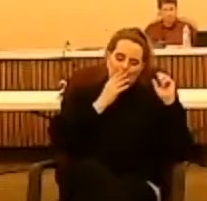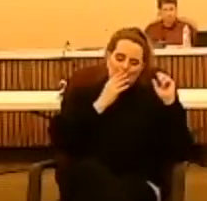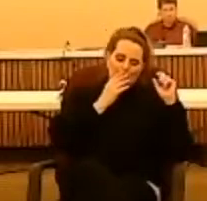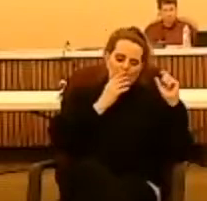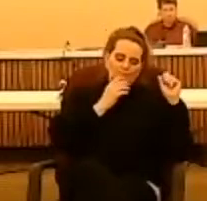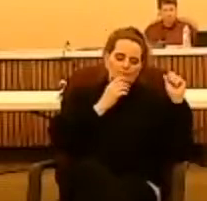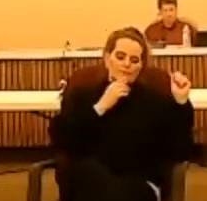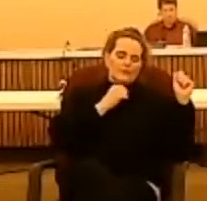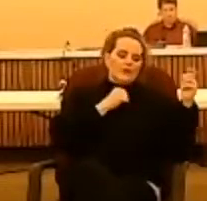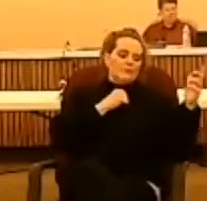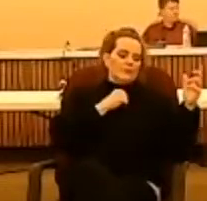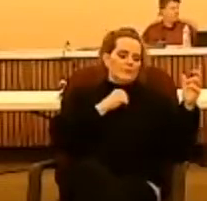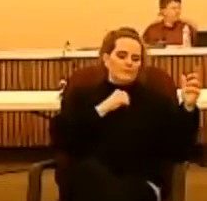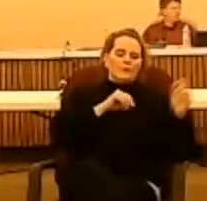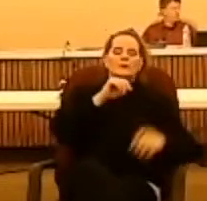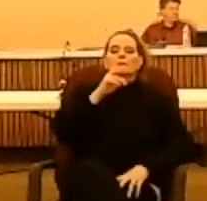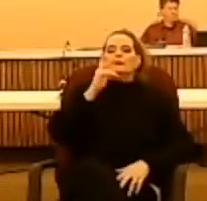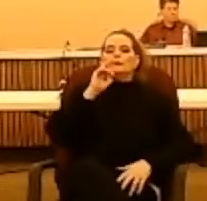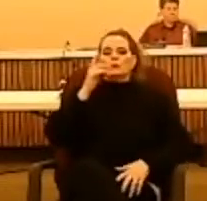I'm sorry,